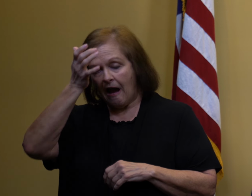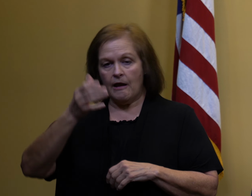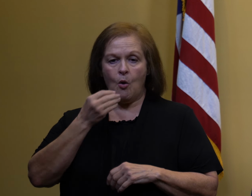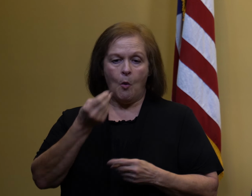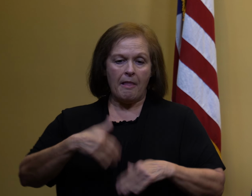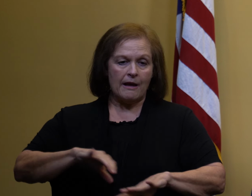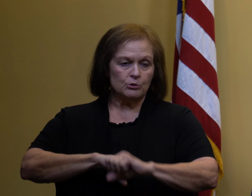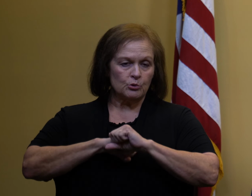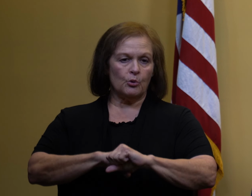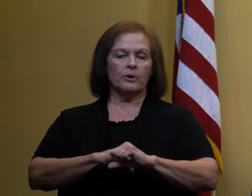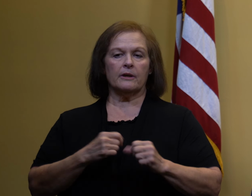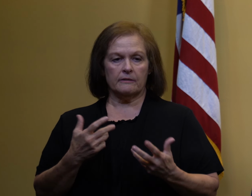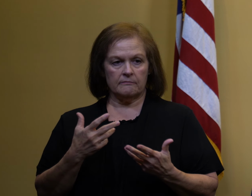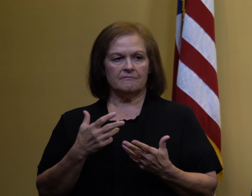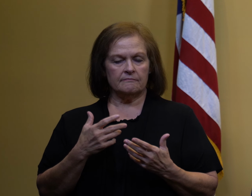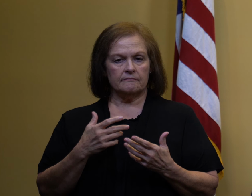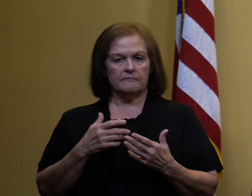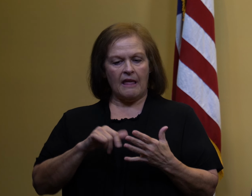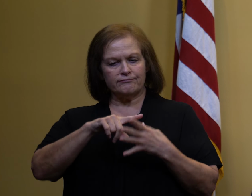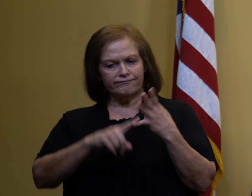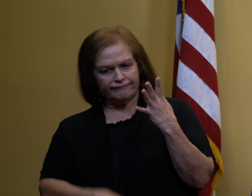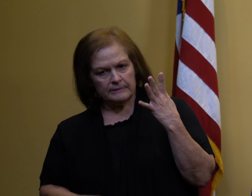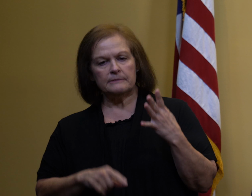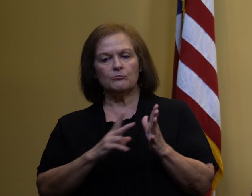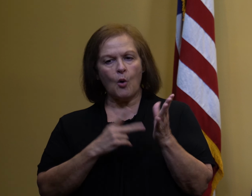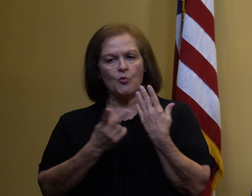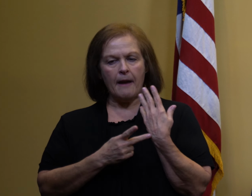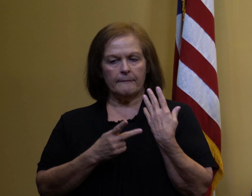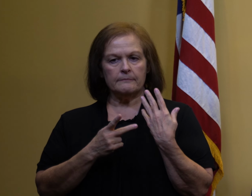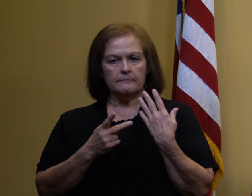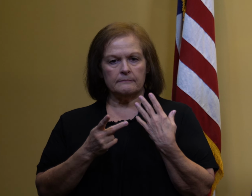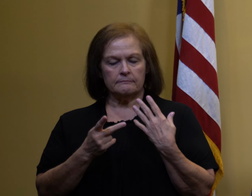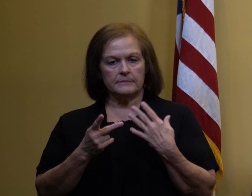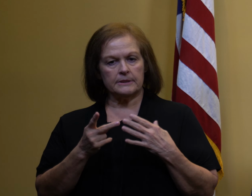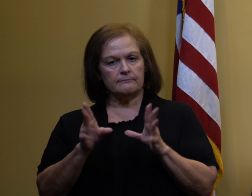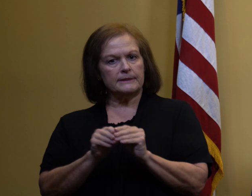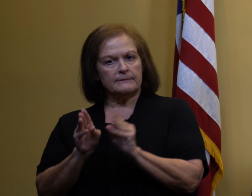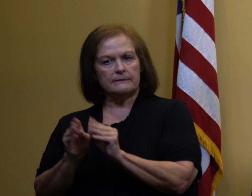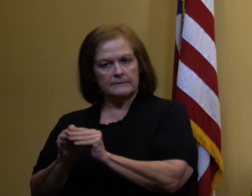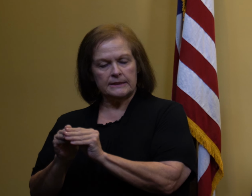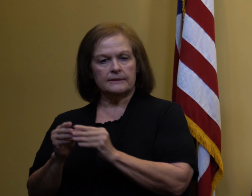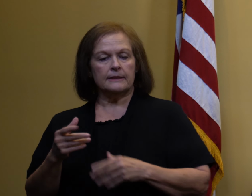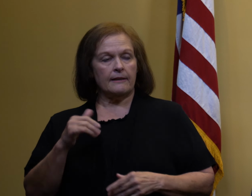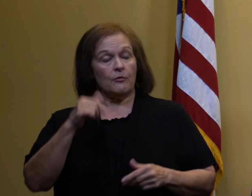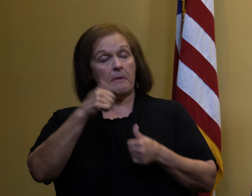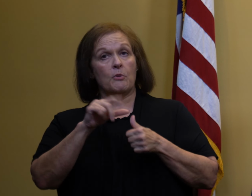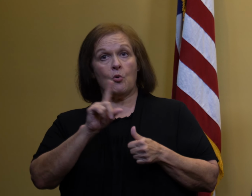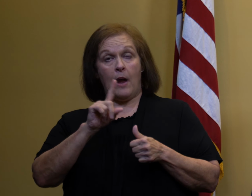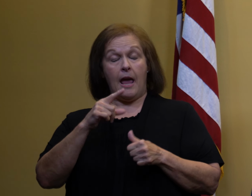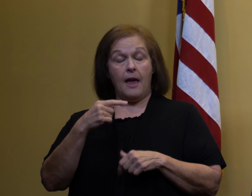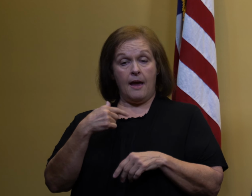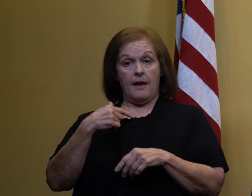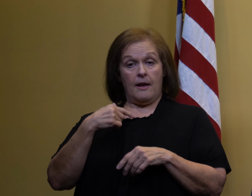Security. It just kind of spoke to me right now talking about meeting people where they are, and it just reminded me when I had to